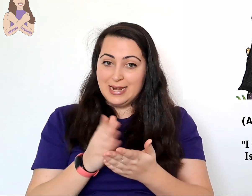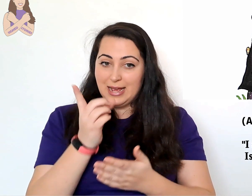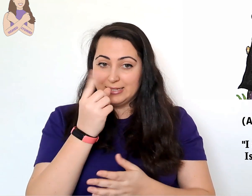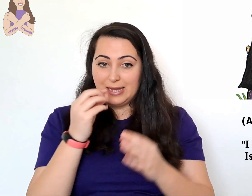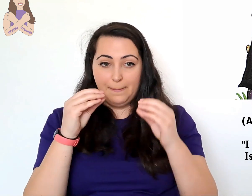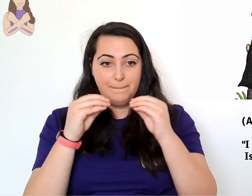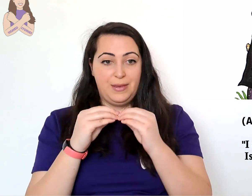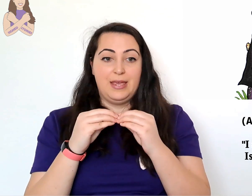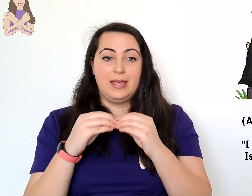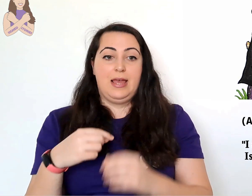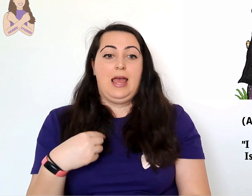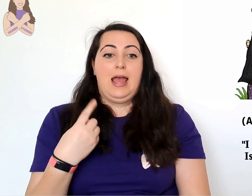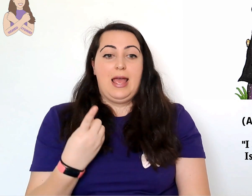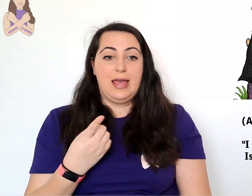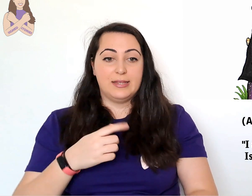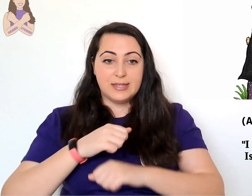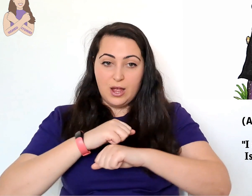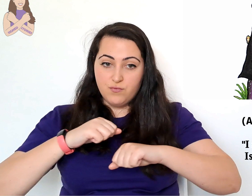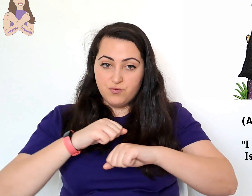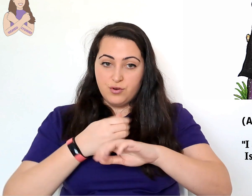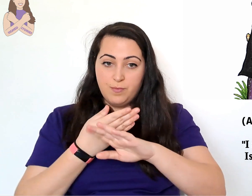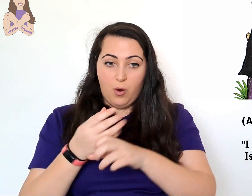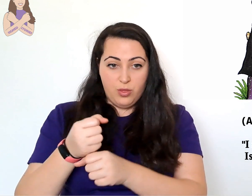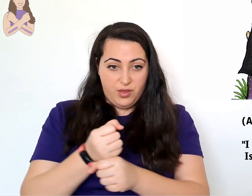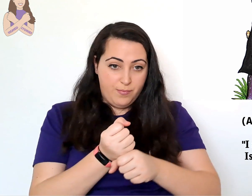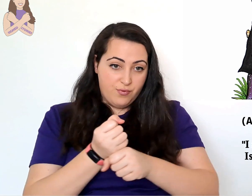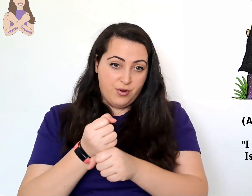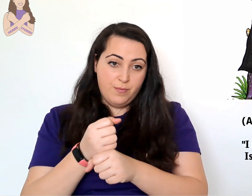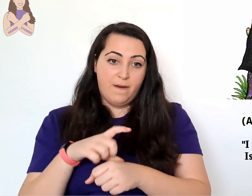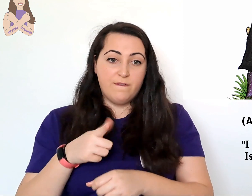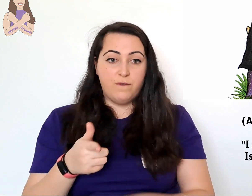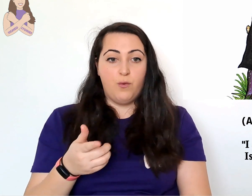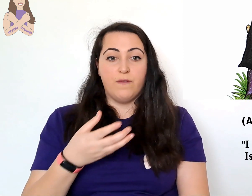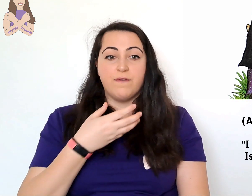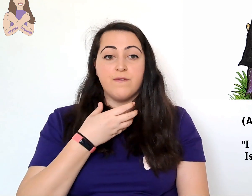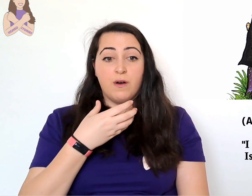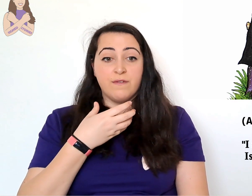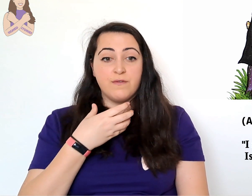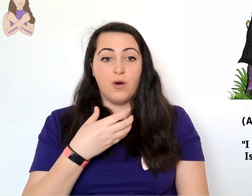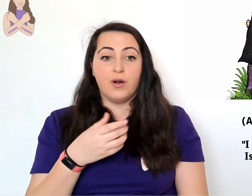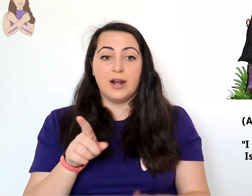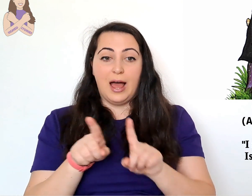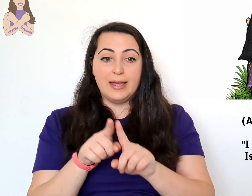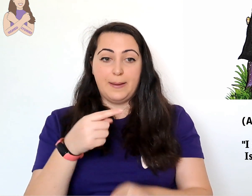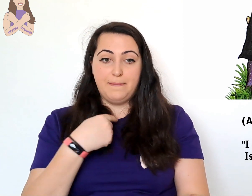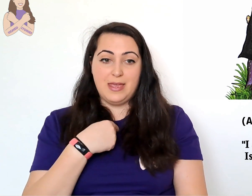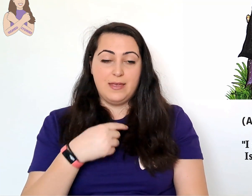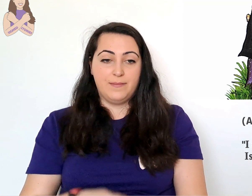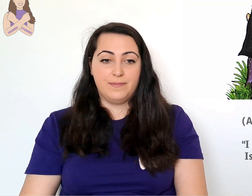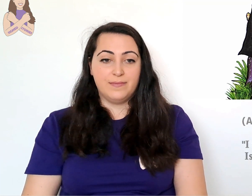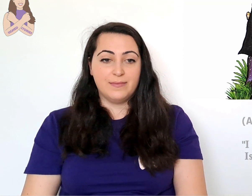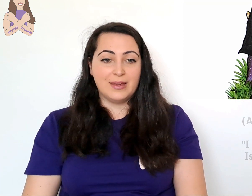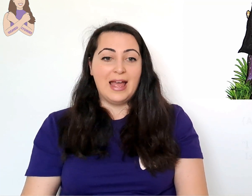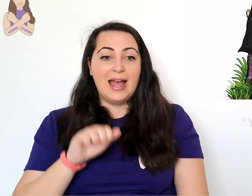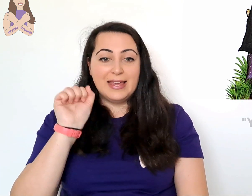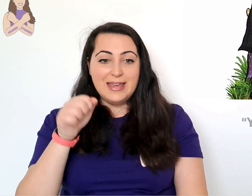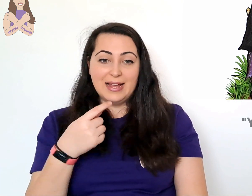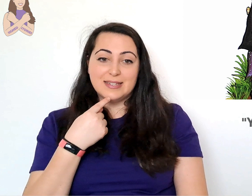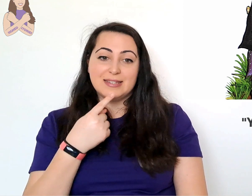as can be. Is there room on the broom for a frog like me?" "Yes," said